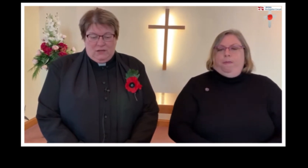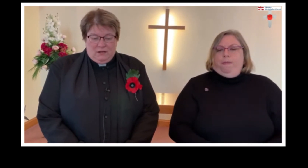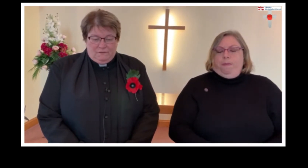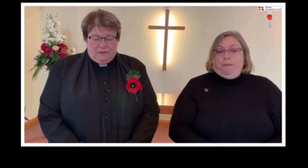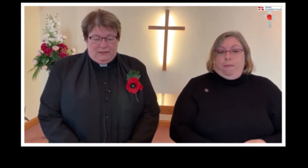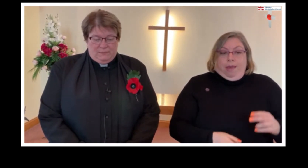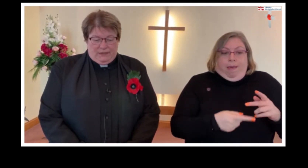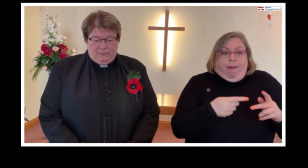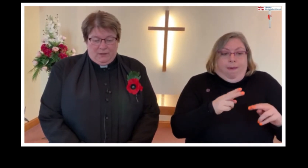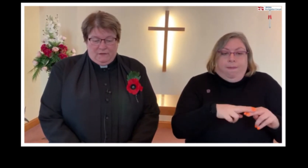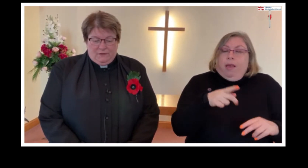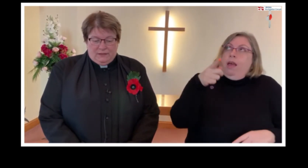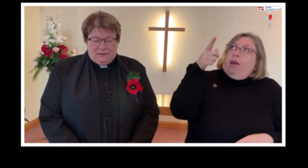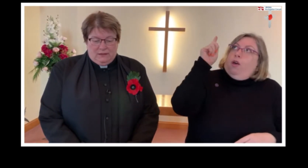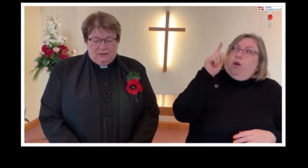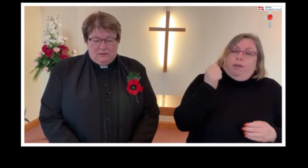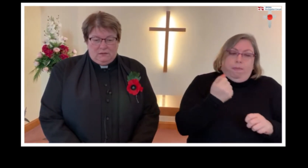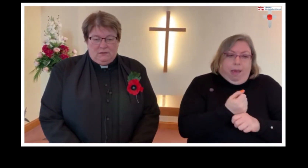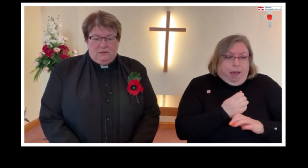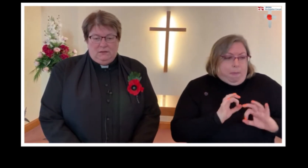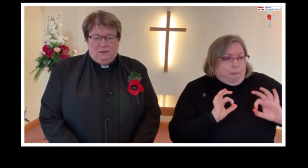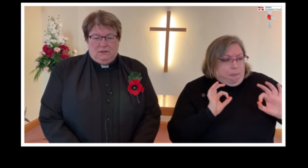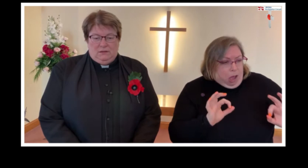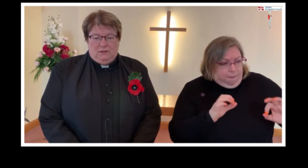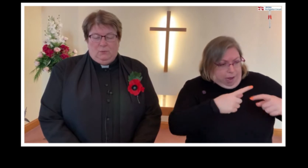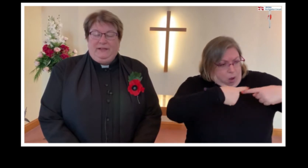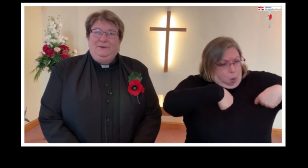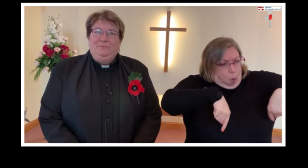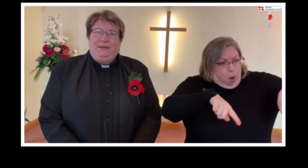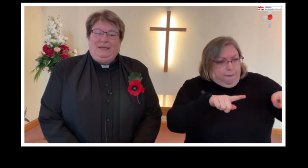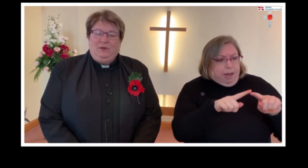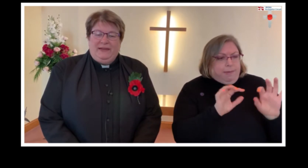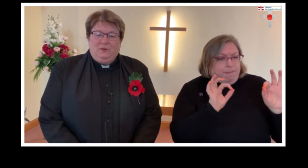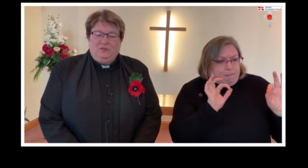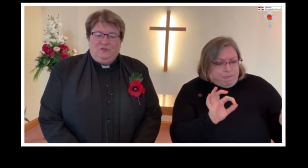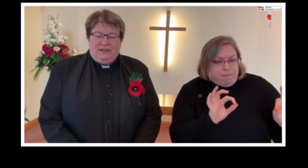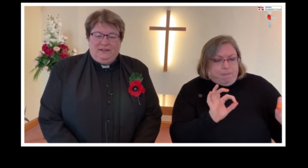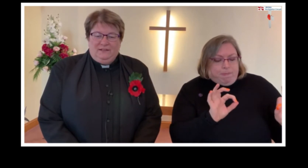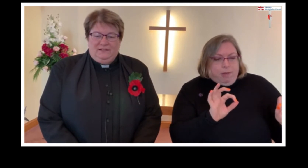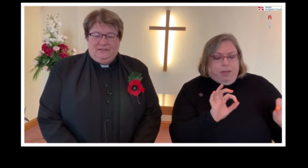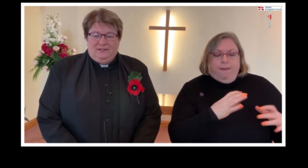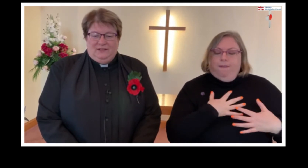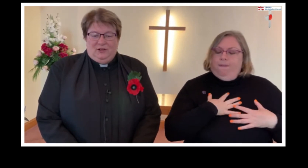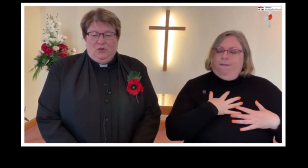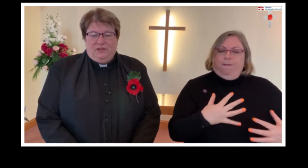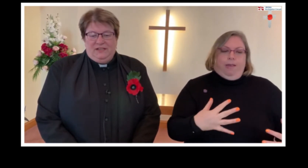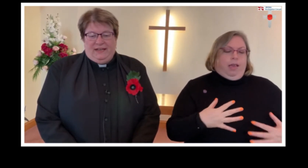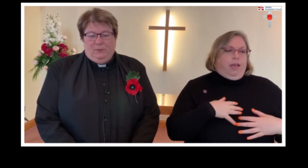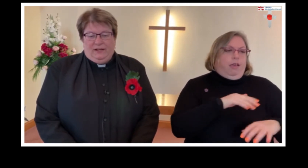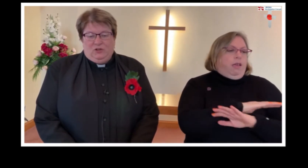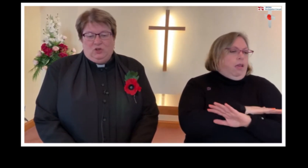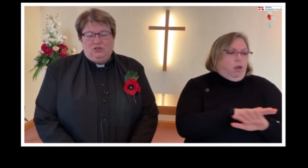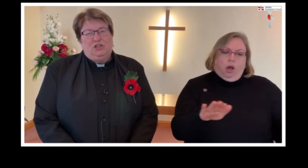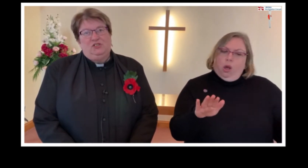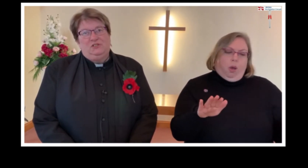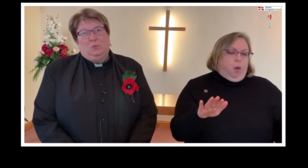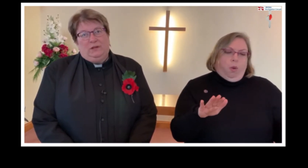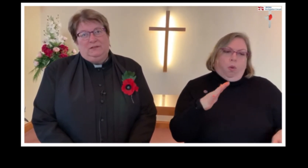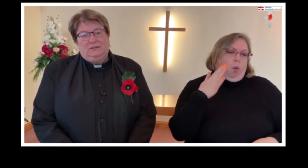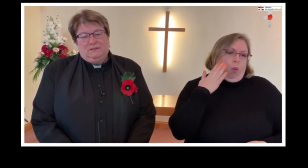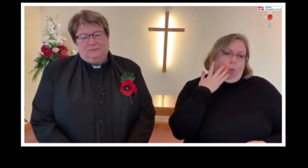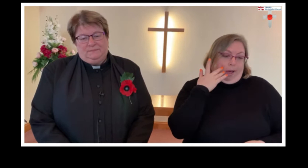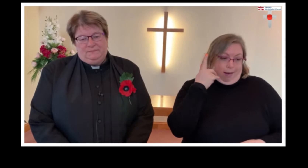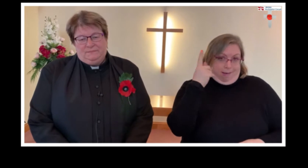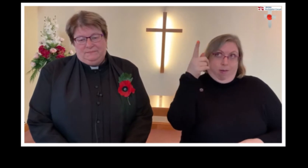If God's love is made perfect in us, we can be without fear on the day when God judges